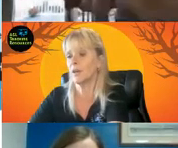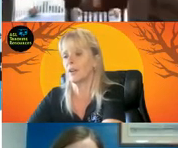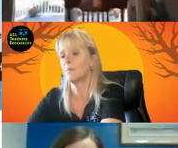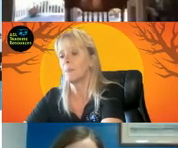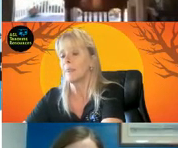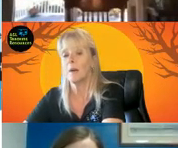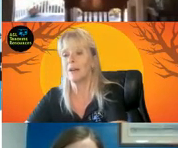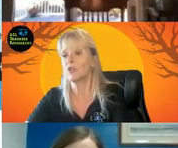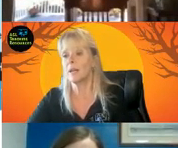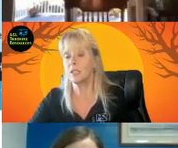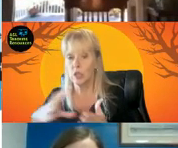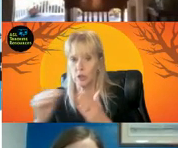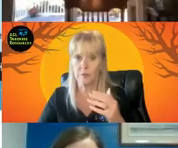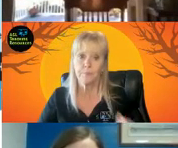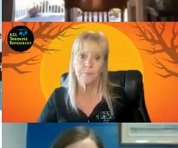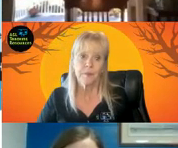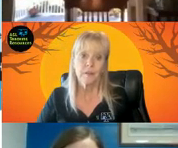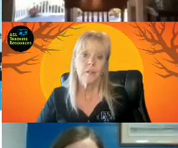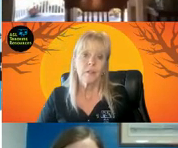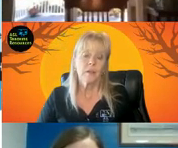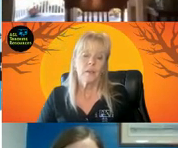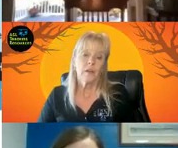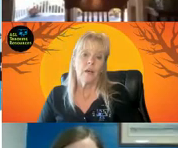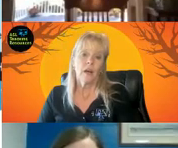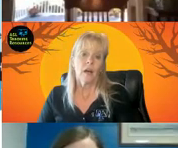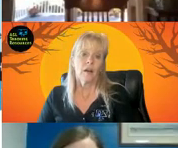question earlier about trying to learn.